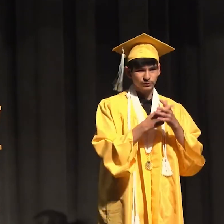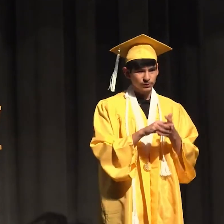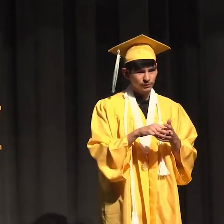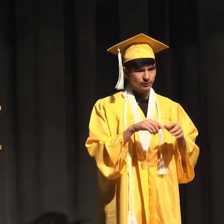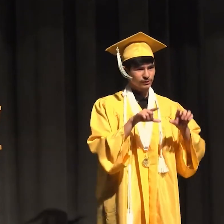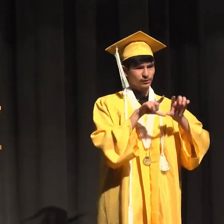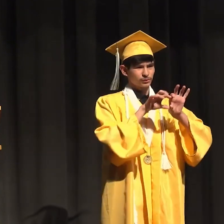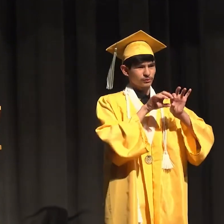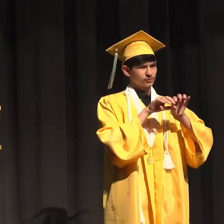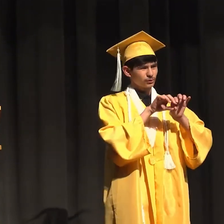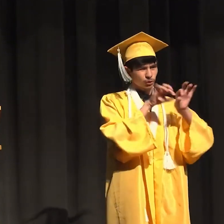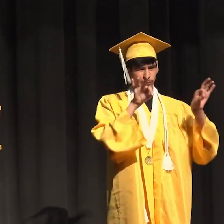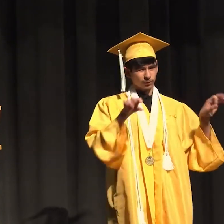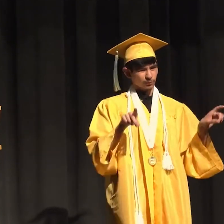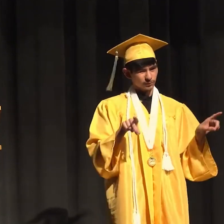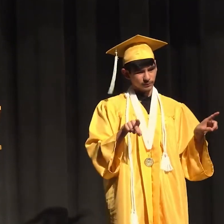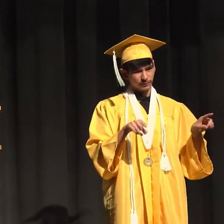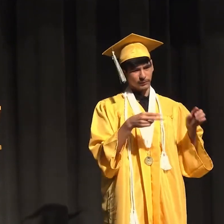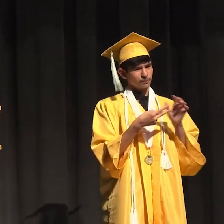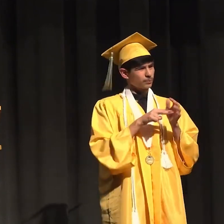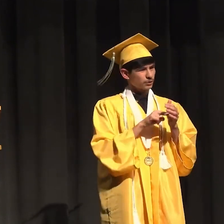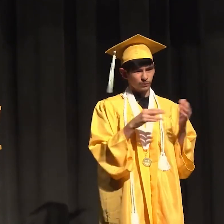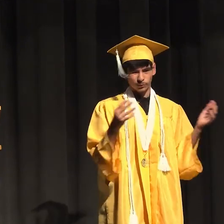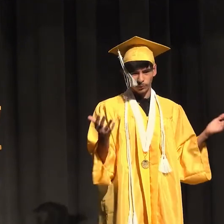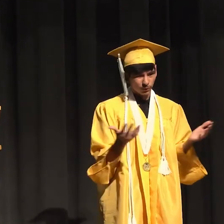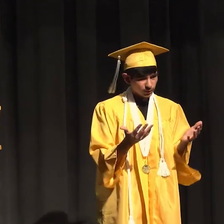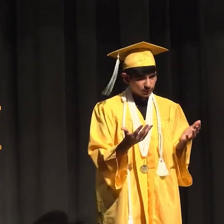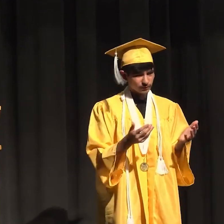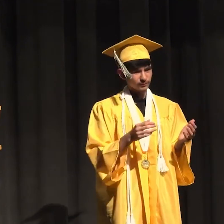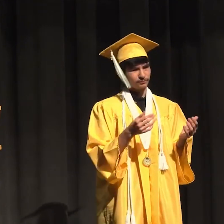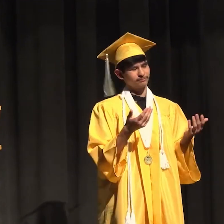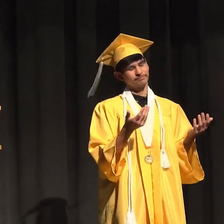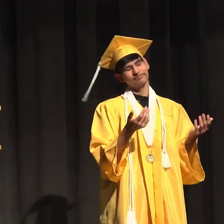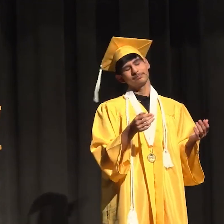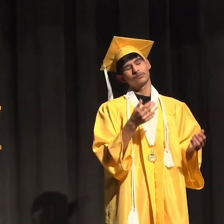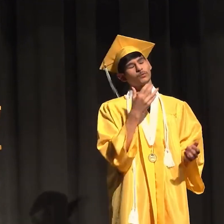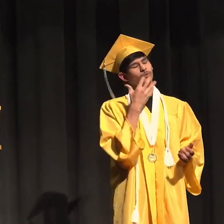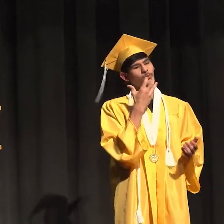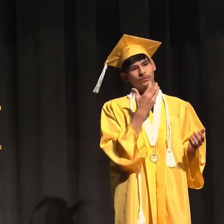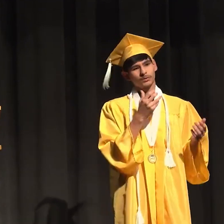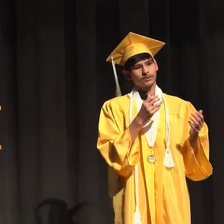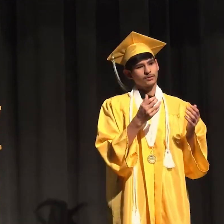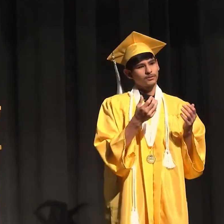Graduation, I just want to let you know, is not the end. It's actually the beginning of something new.